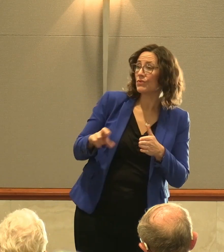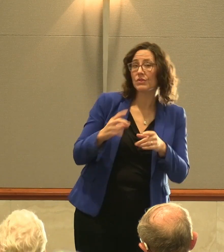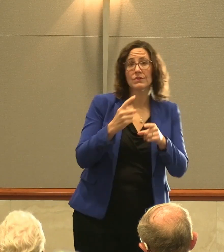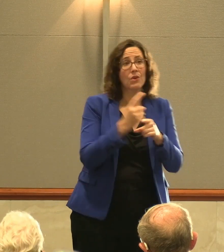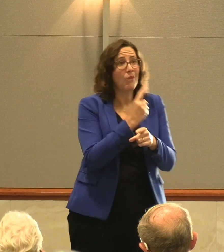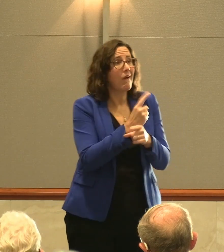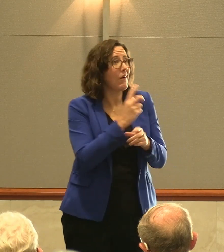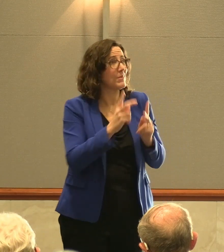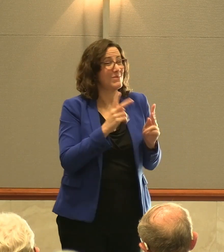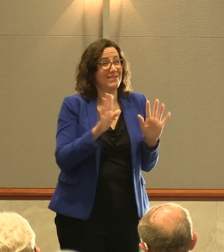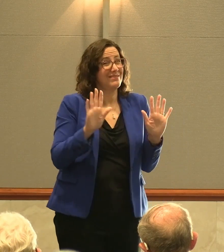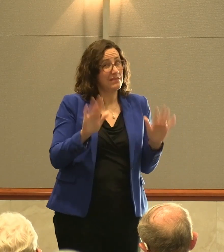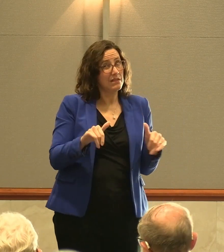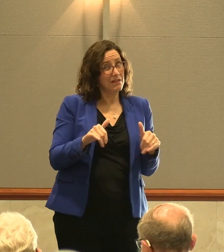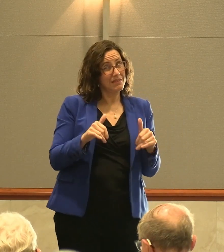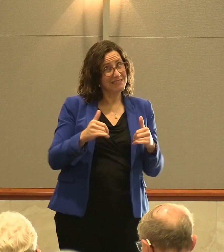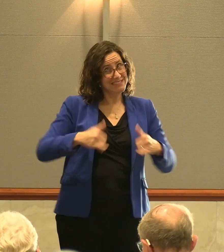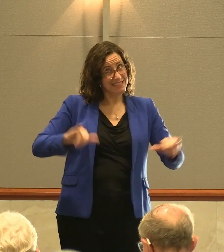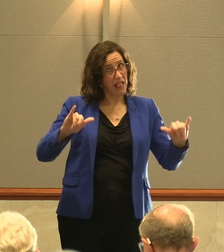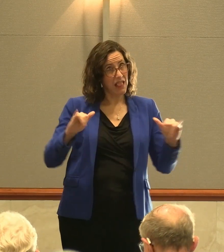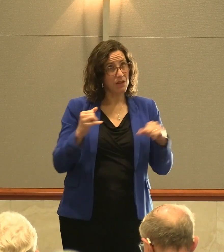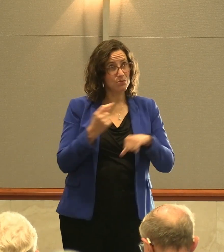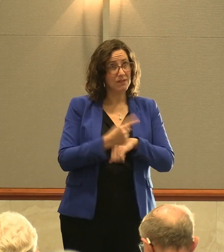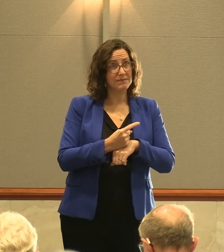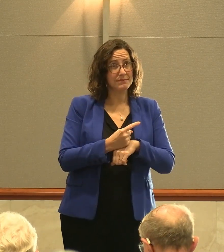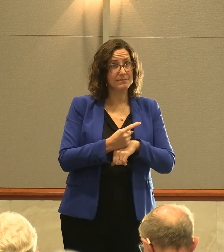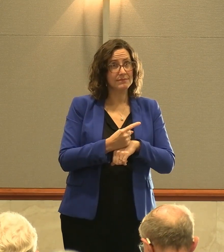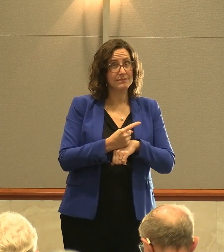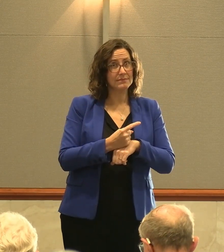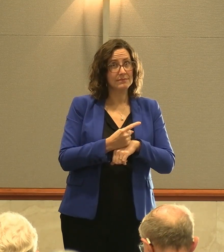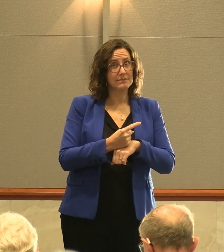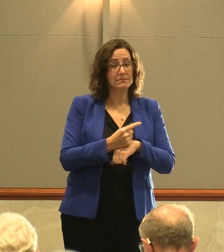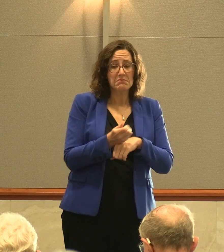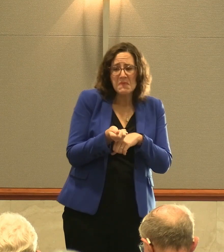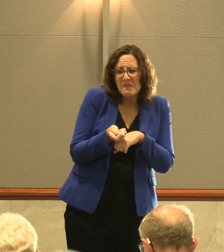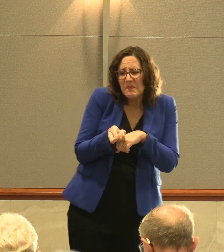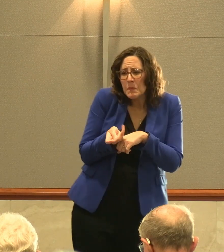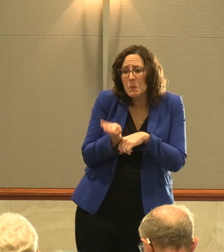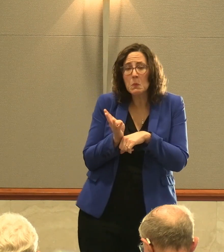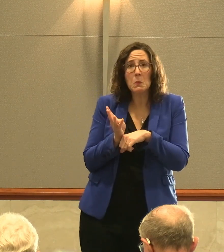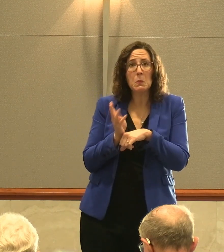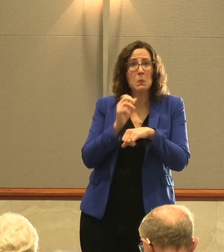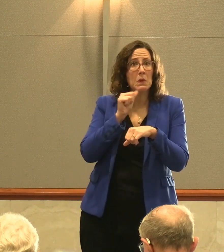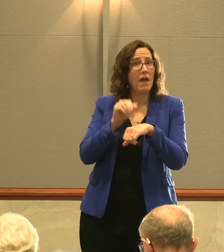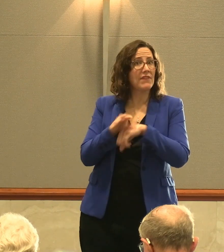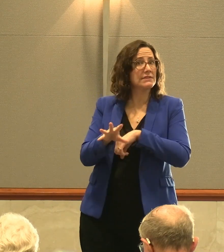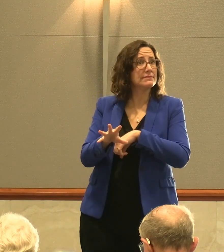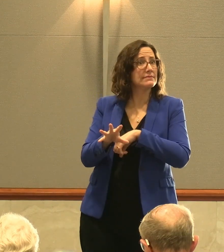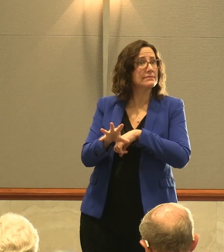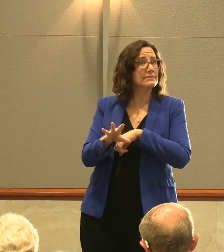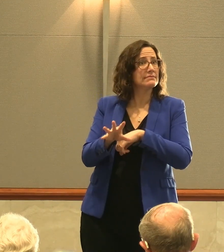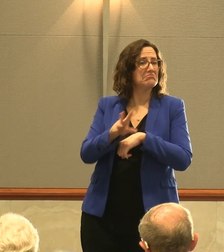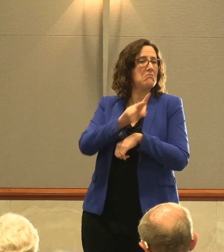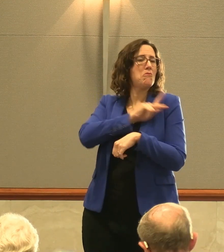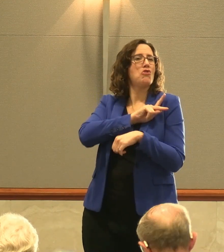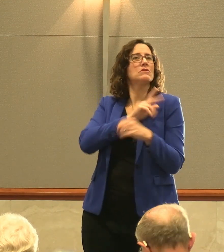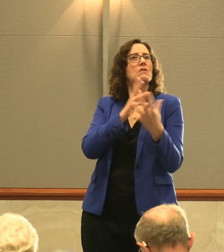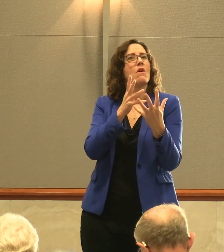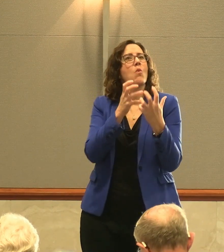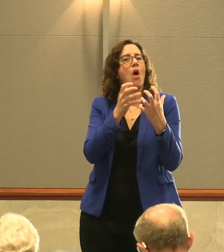to this very day. But there are a precious few who are not affected by personal